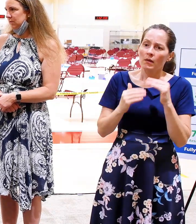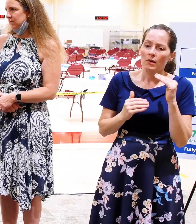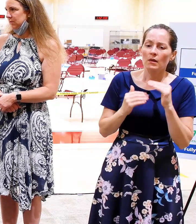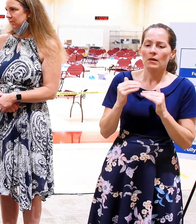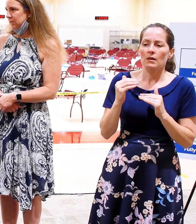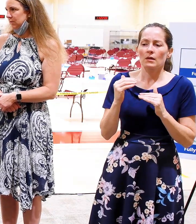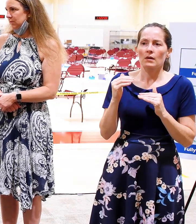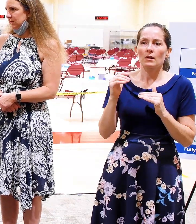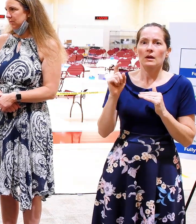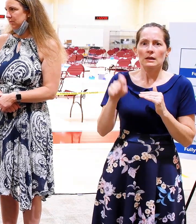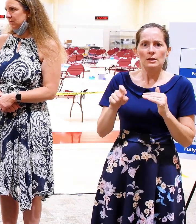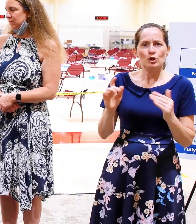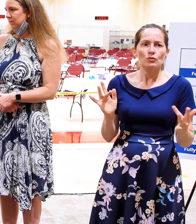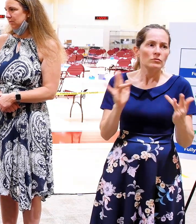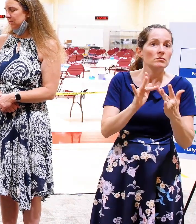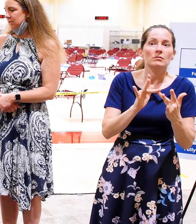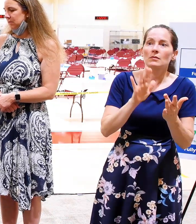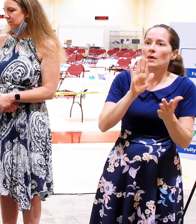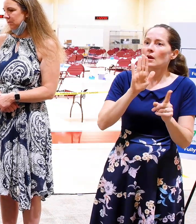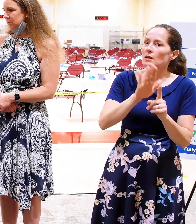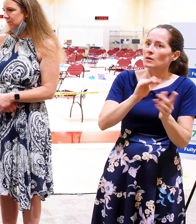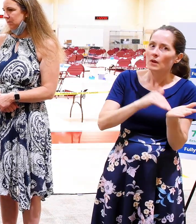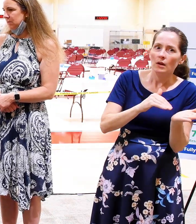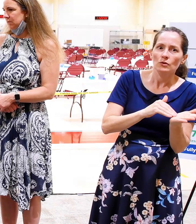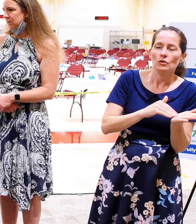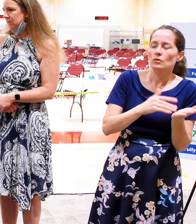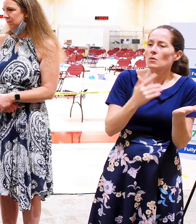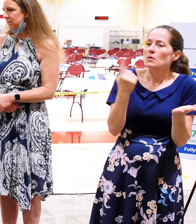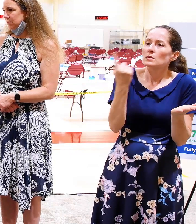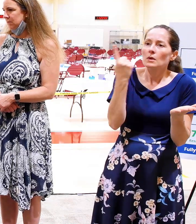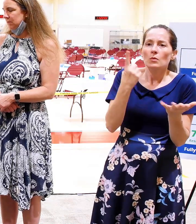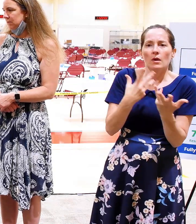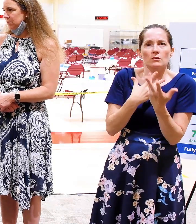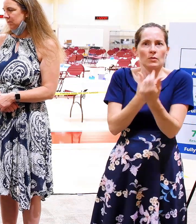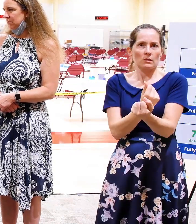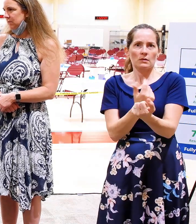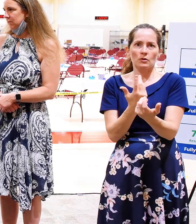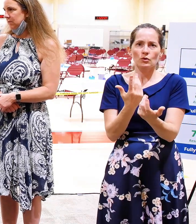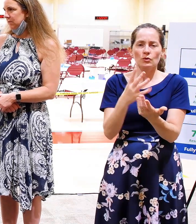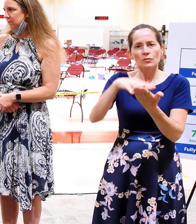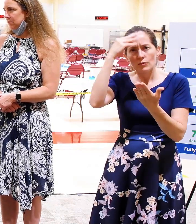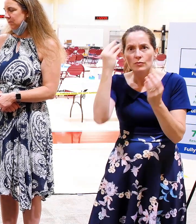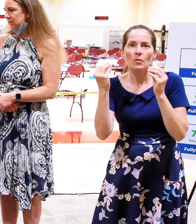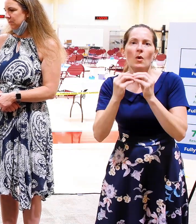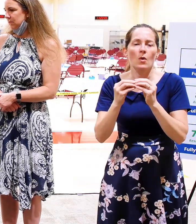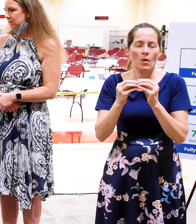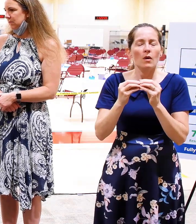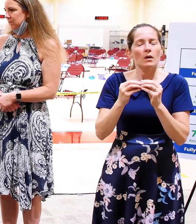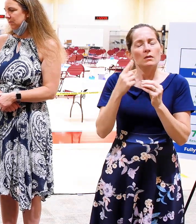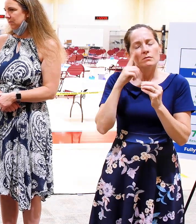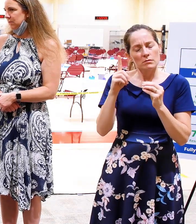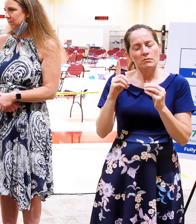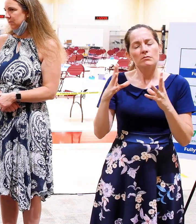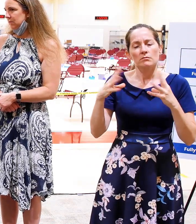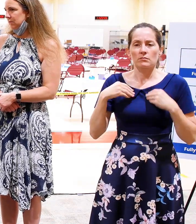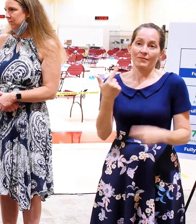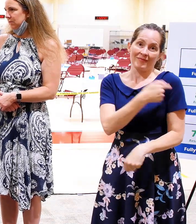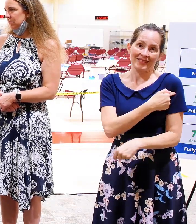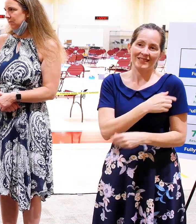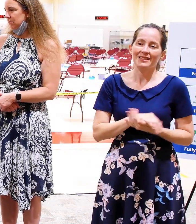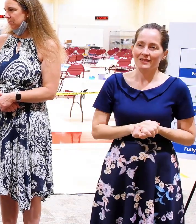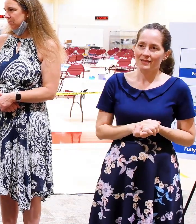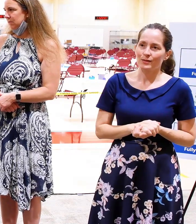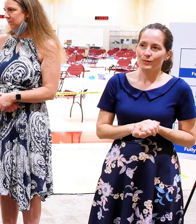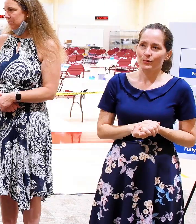really reach out to their providers or anyone else that they trust to understand a little bit more and to be vaccinated. These other folks had really, really